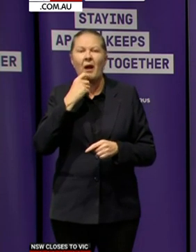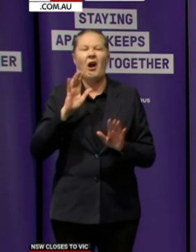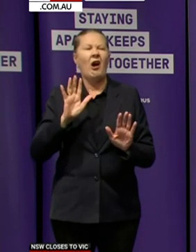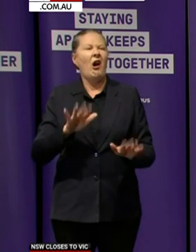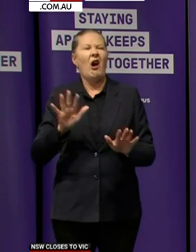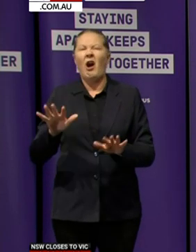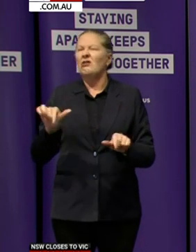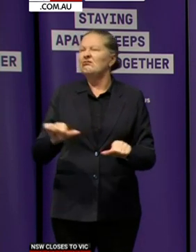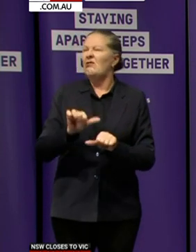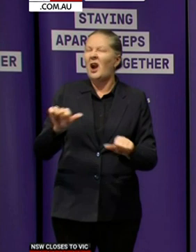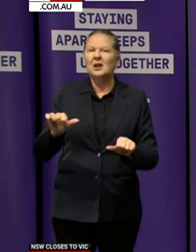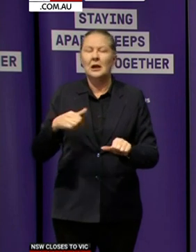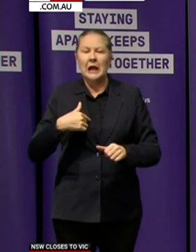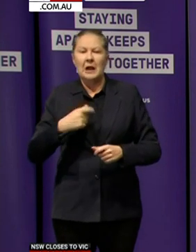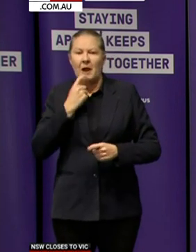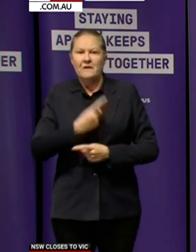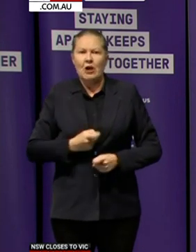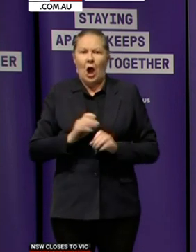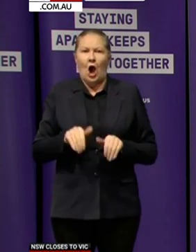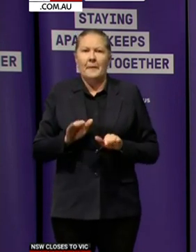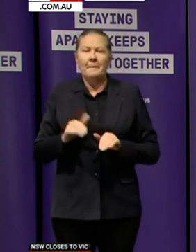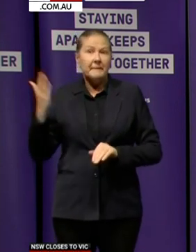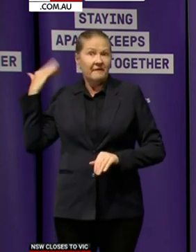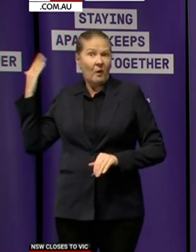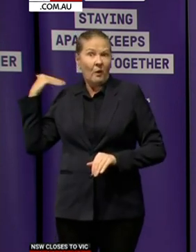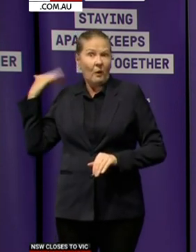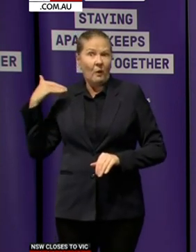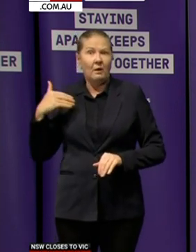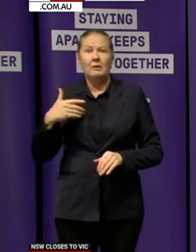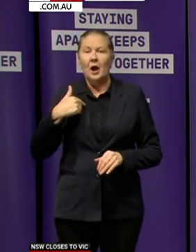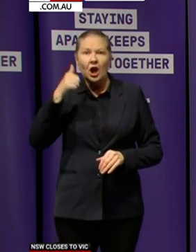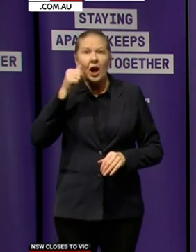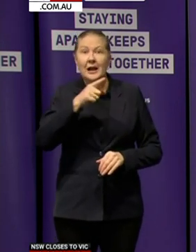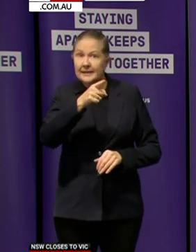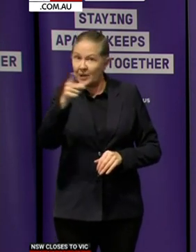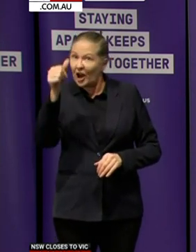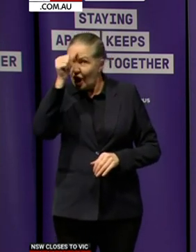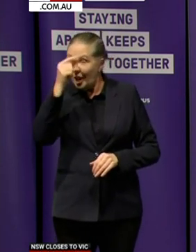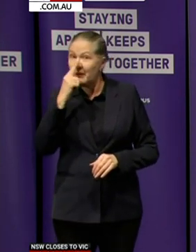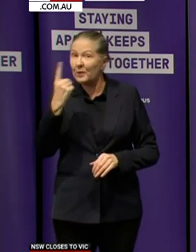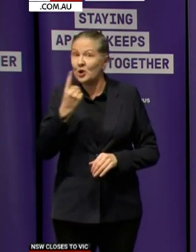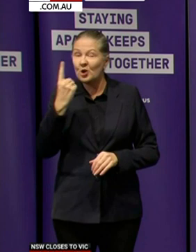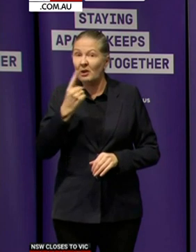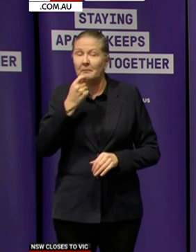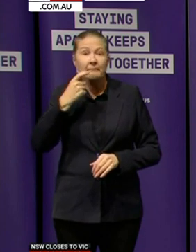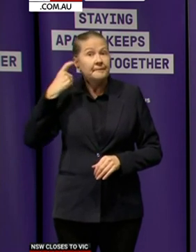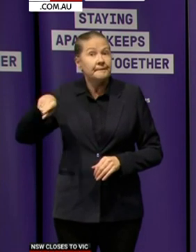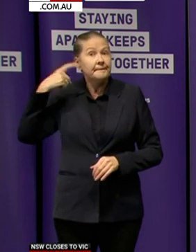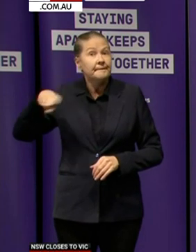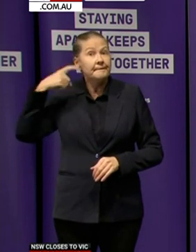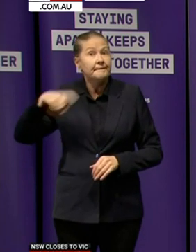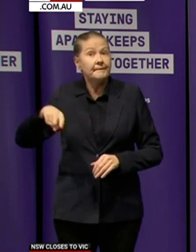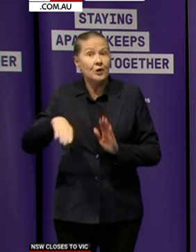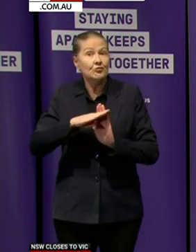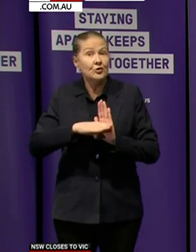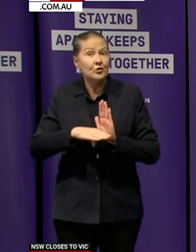let our frustrations get the better of us. I think that each of us knows someone who has not been following the rules as well as they should have. I